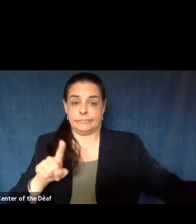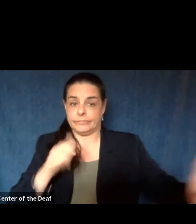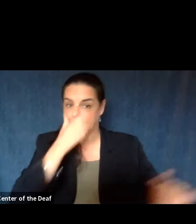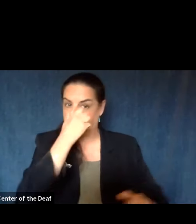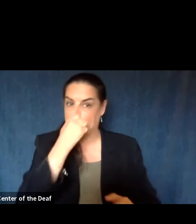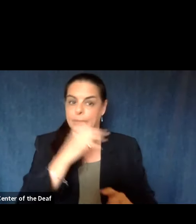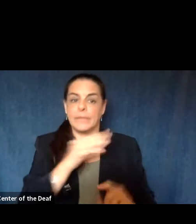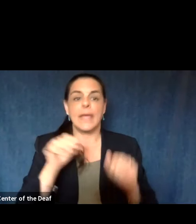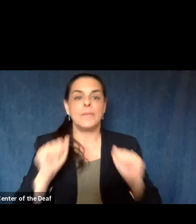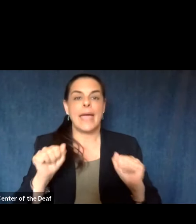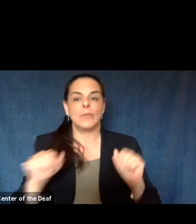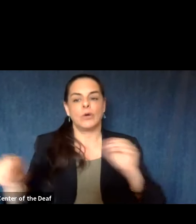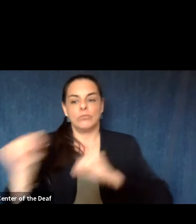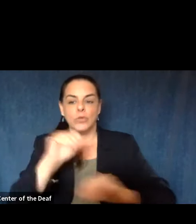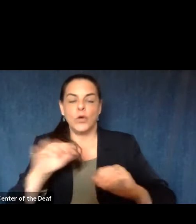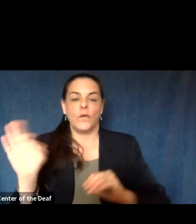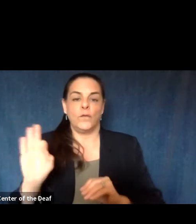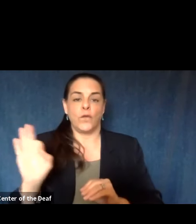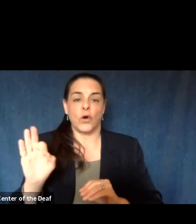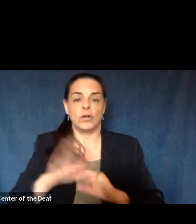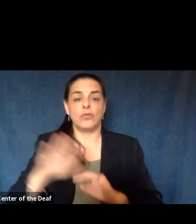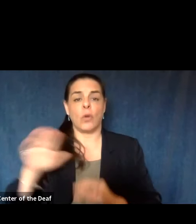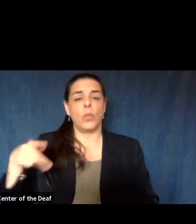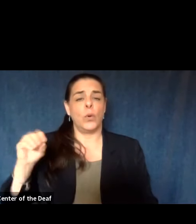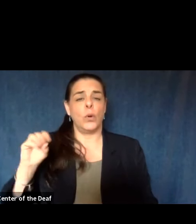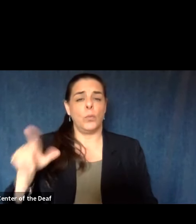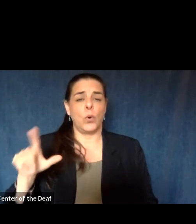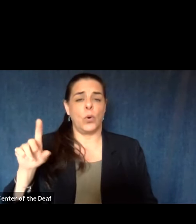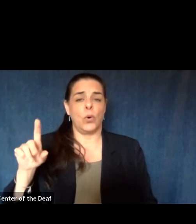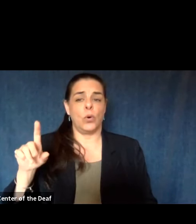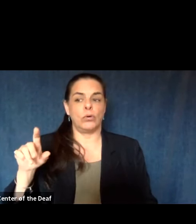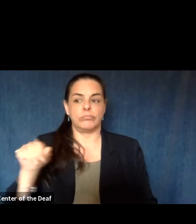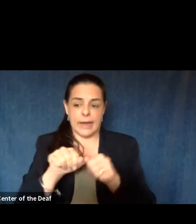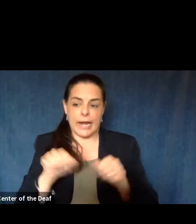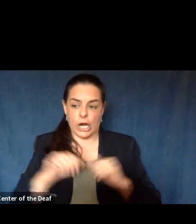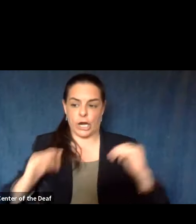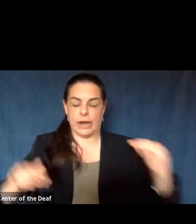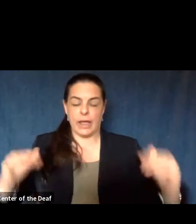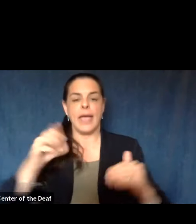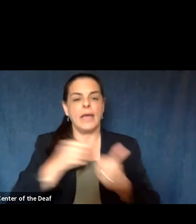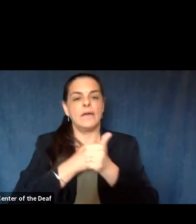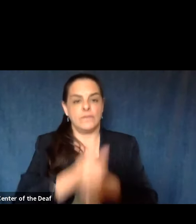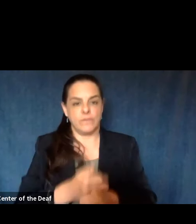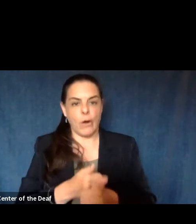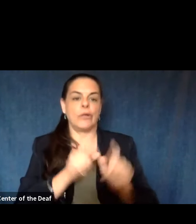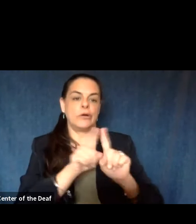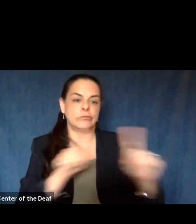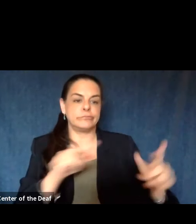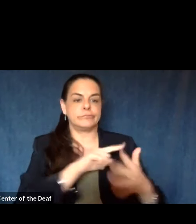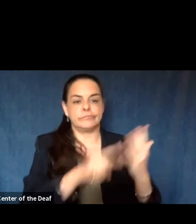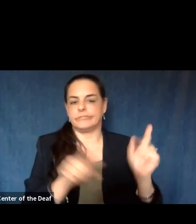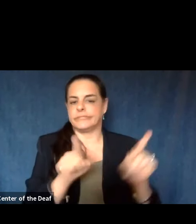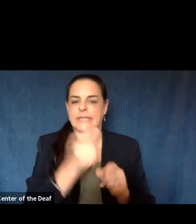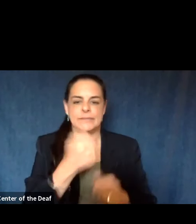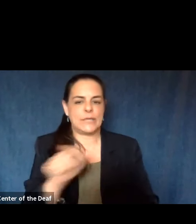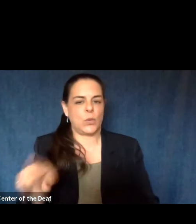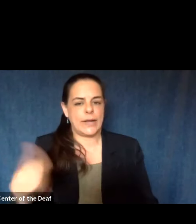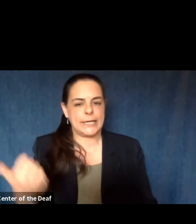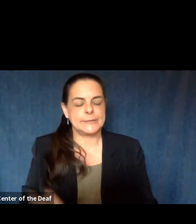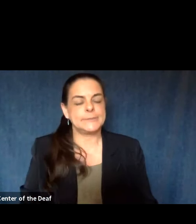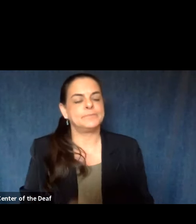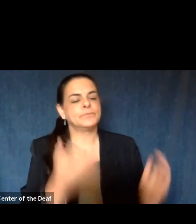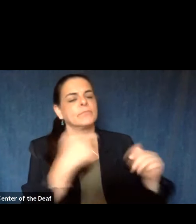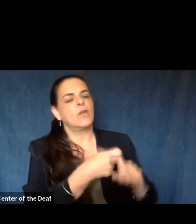to rearrange furniture on their pool deck and follow those guidelines for social distancing, just like everybody else. From the Knoxville